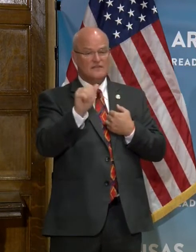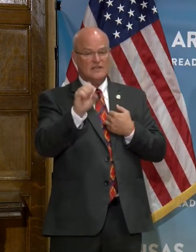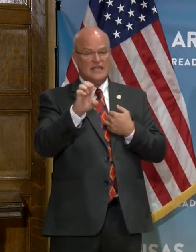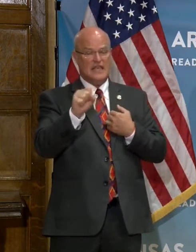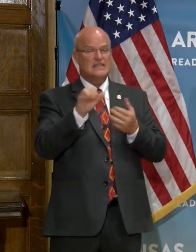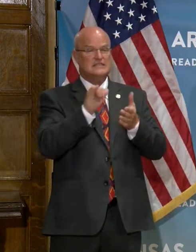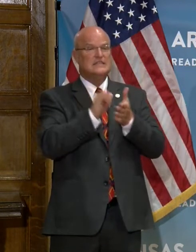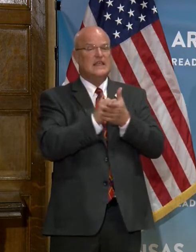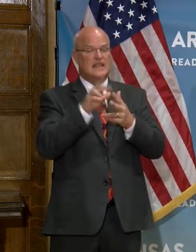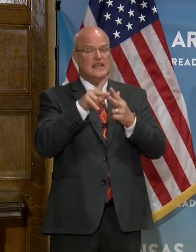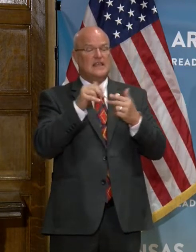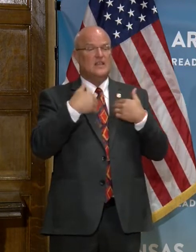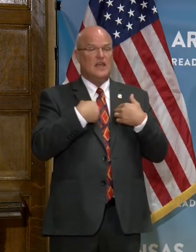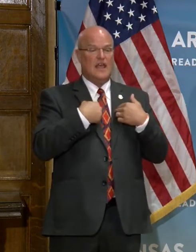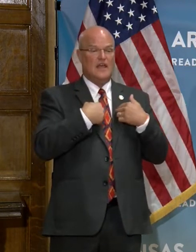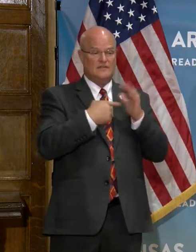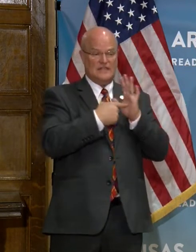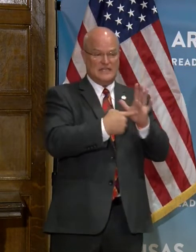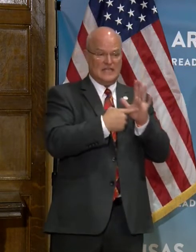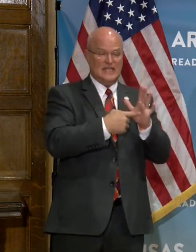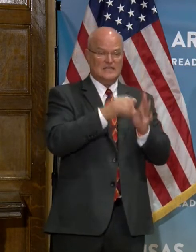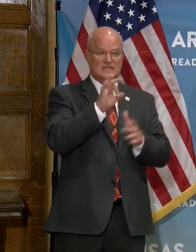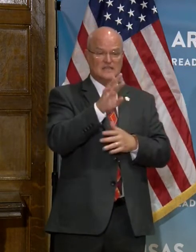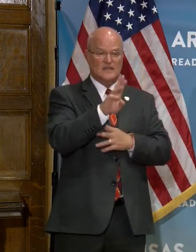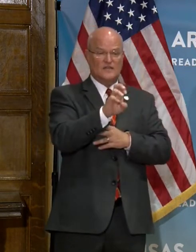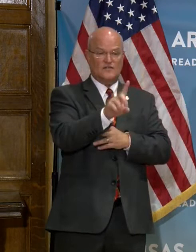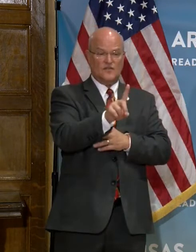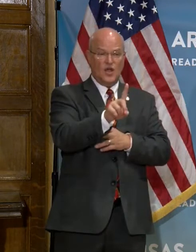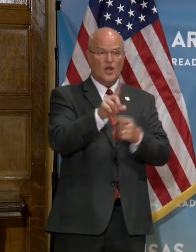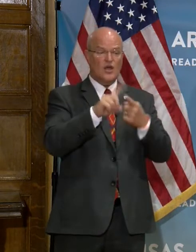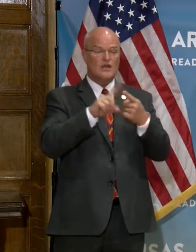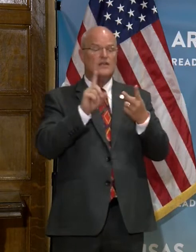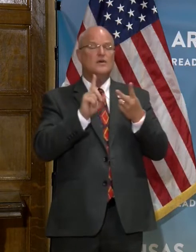cases that either have indications of fraud or